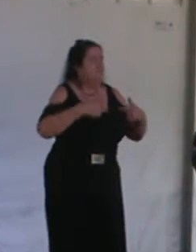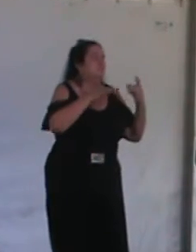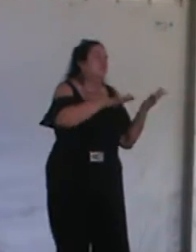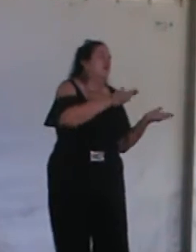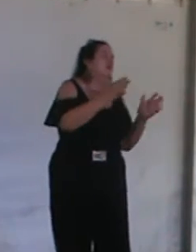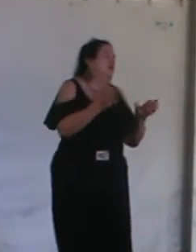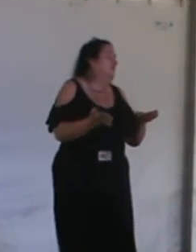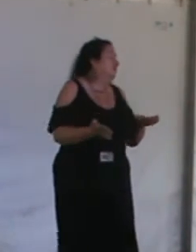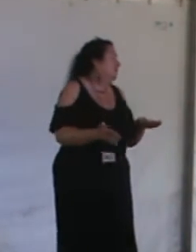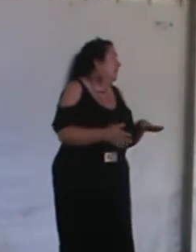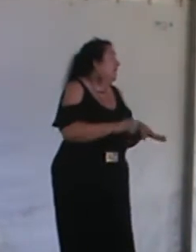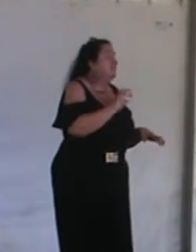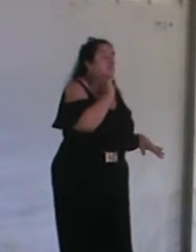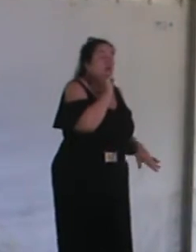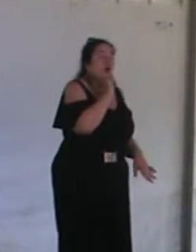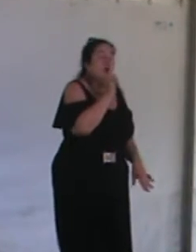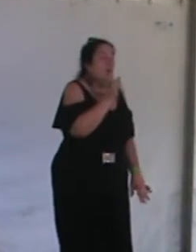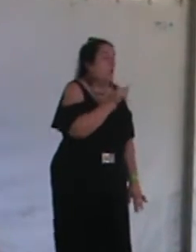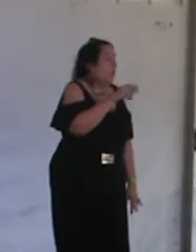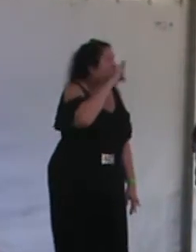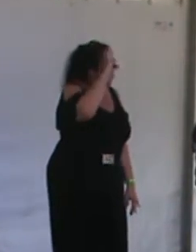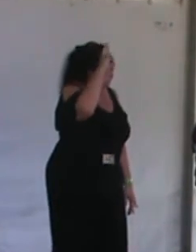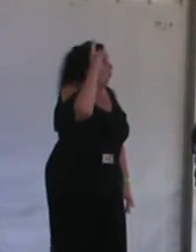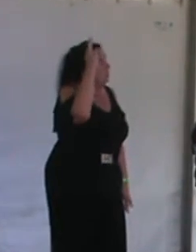life seems dead and so